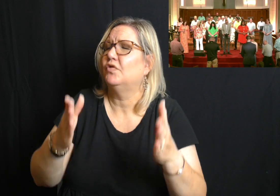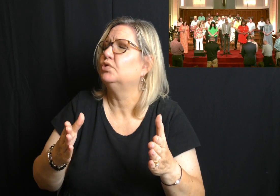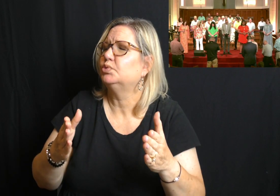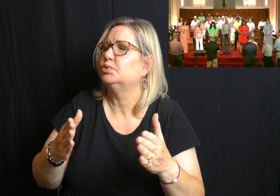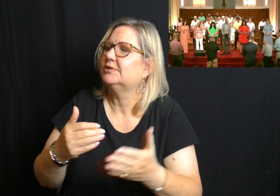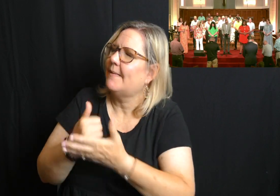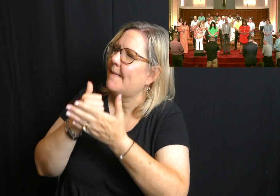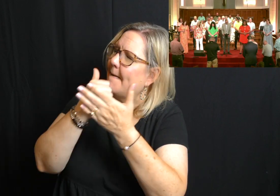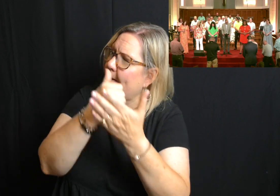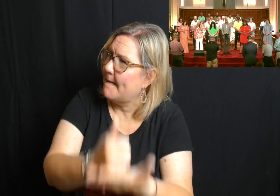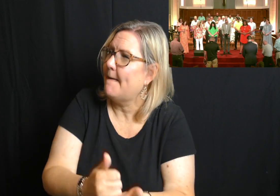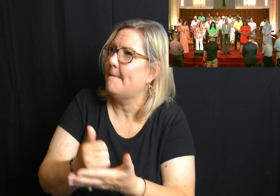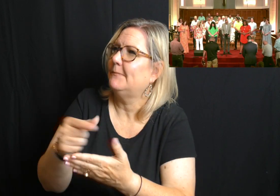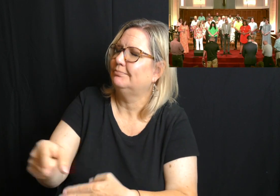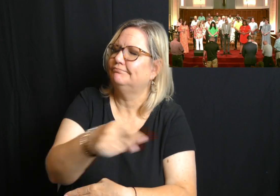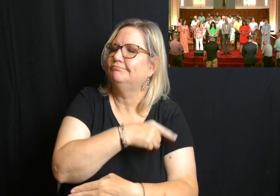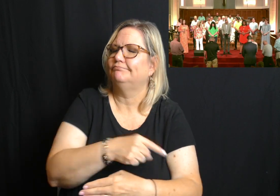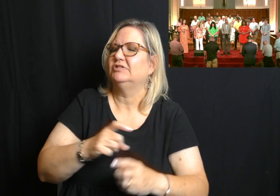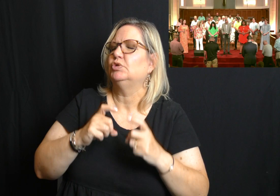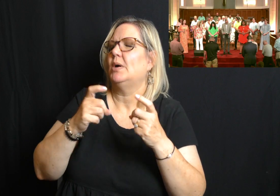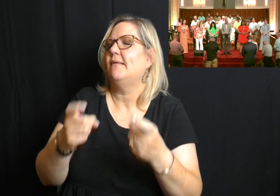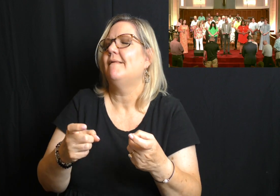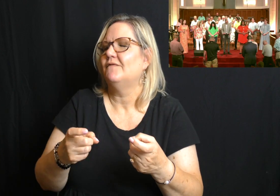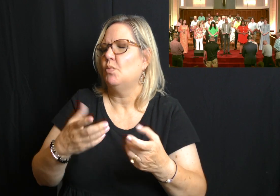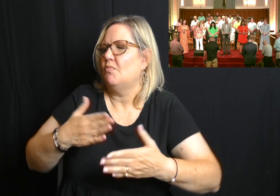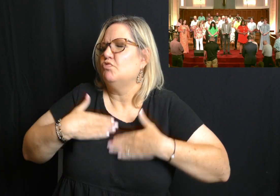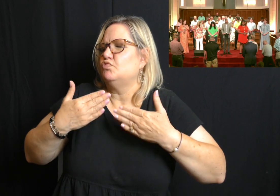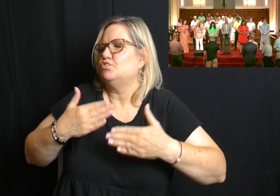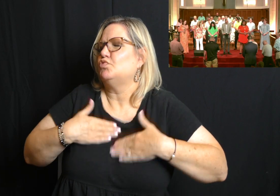joyful heart. Lord, help us